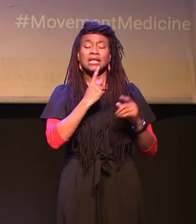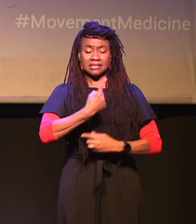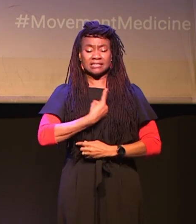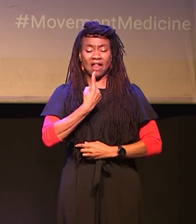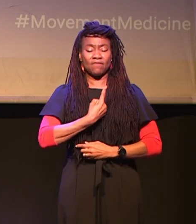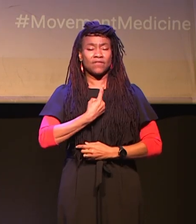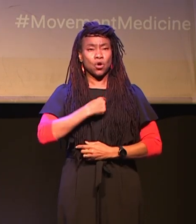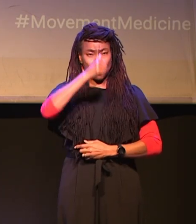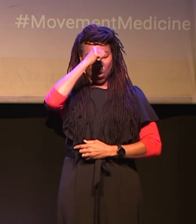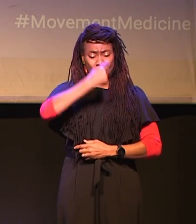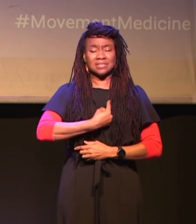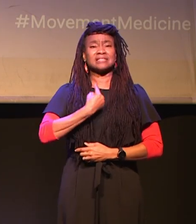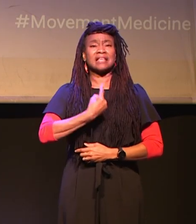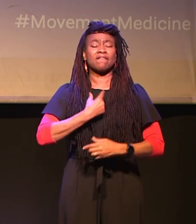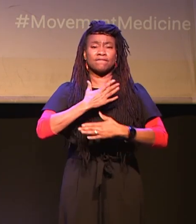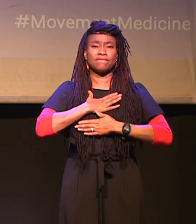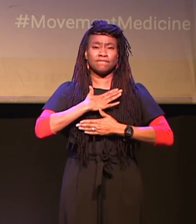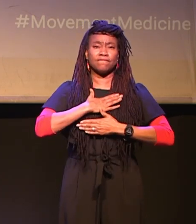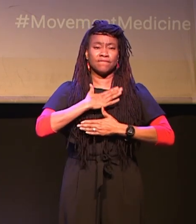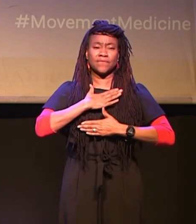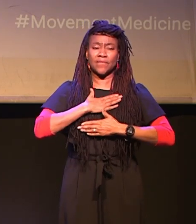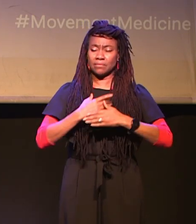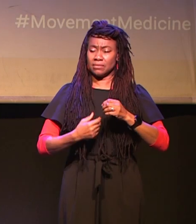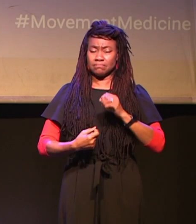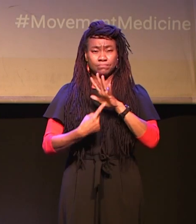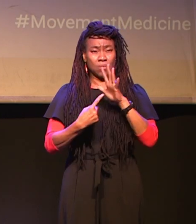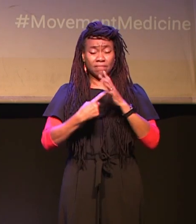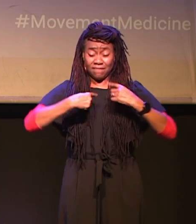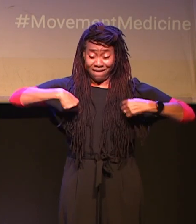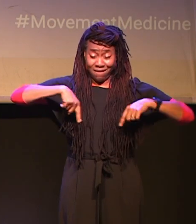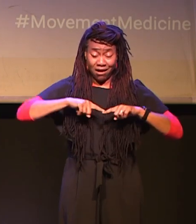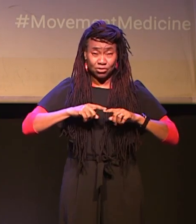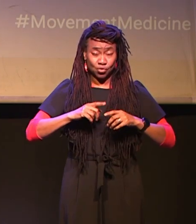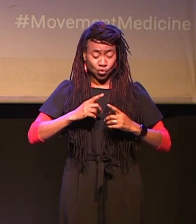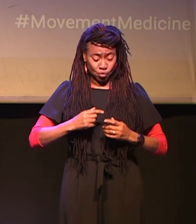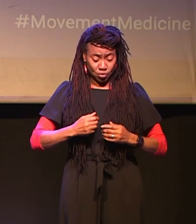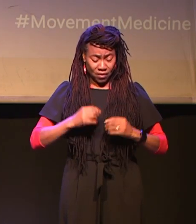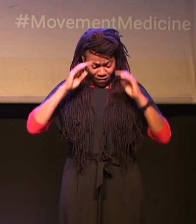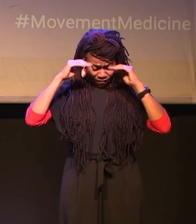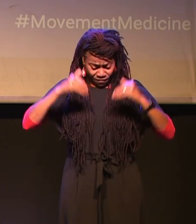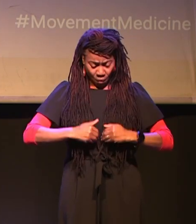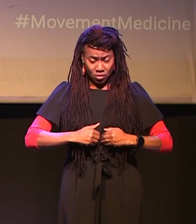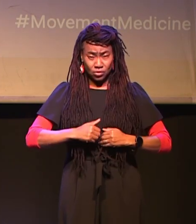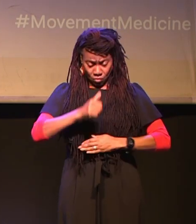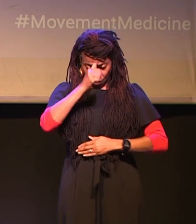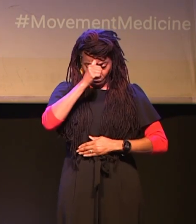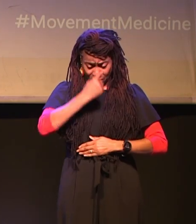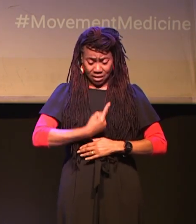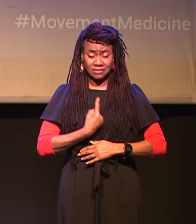self-possession, I think, is important for us to cultivate in this time and in all time.